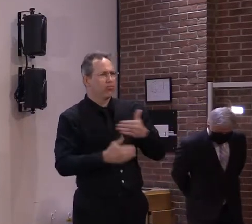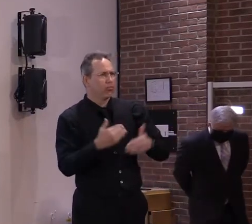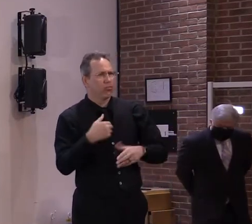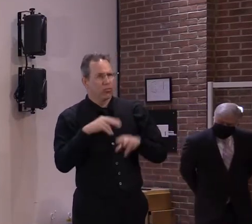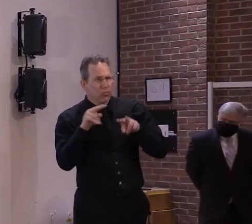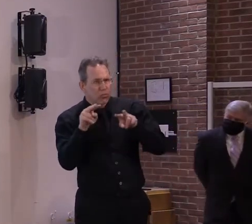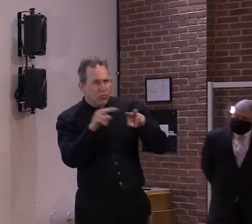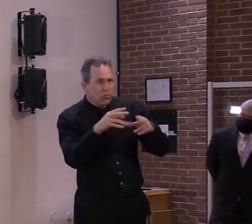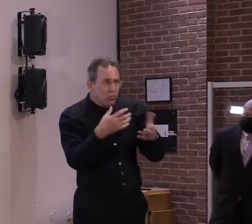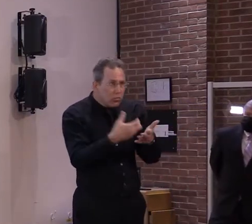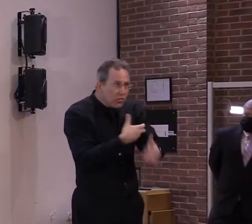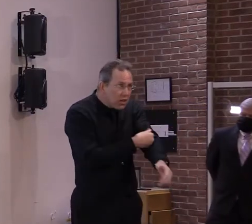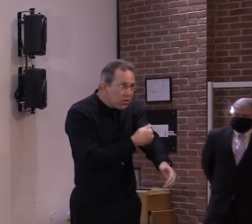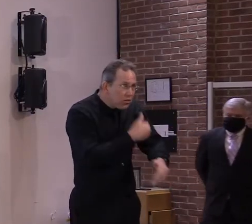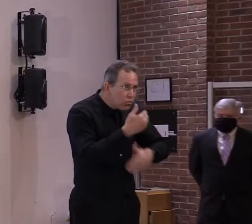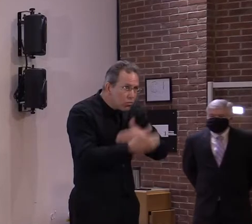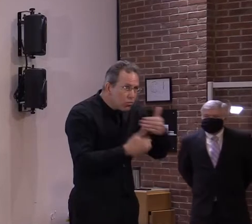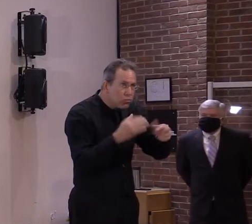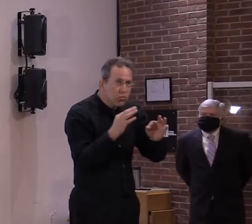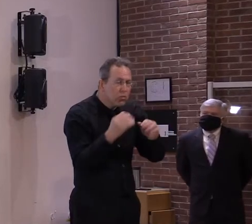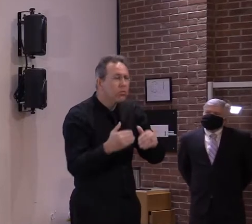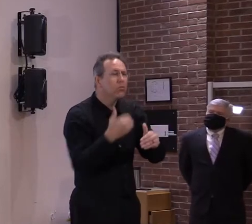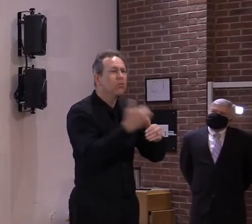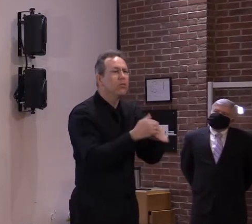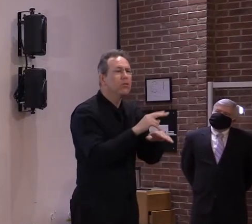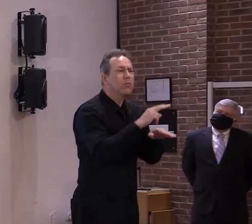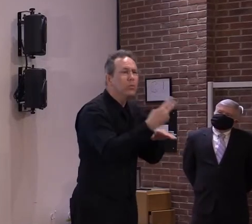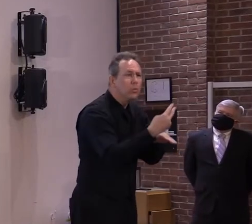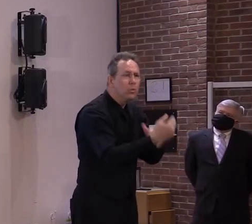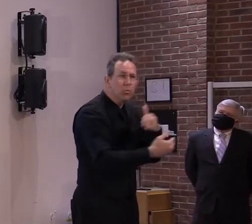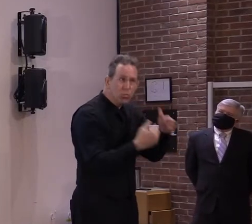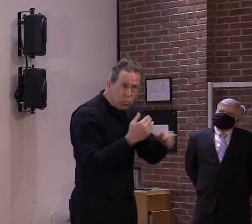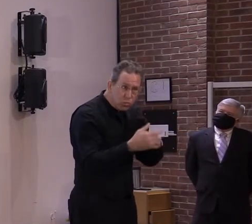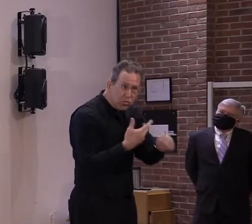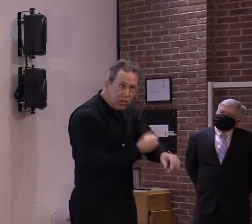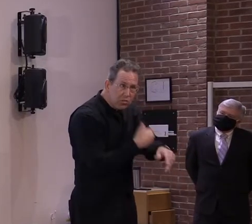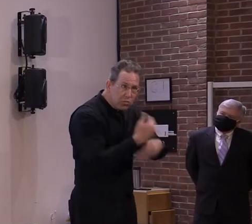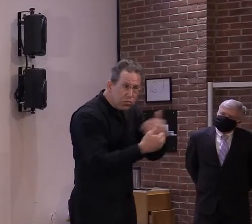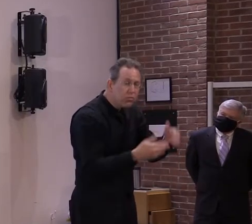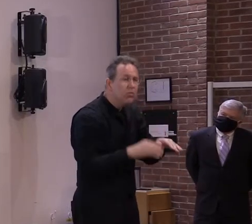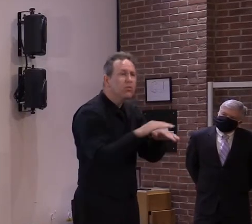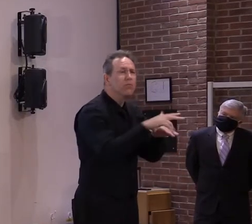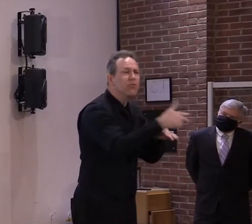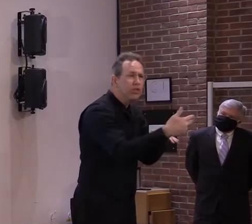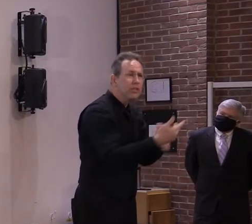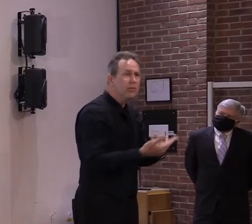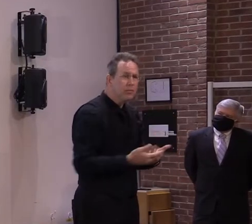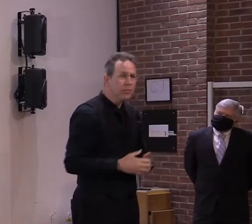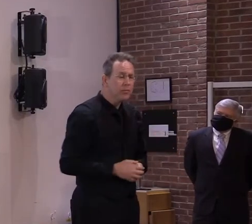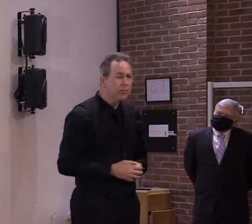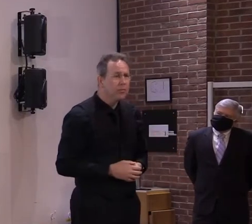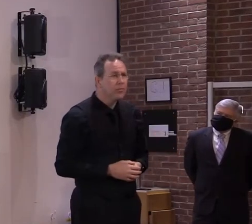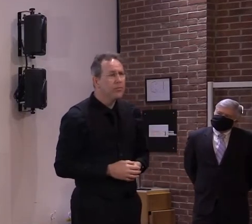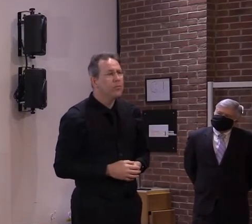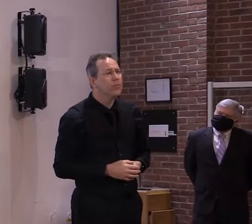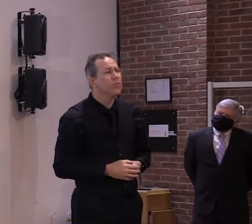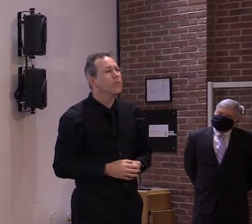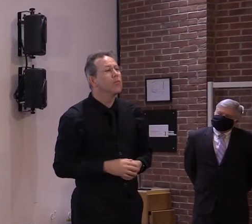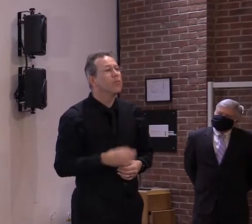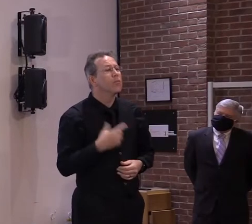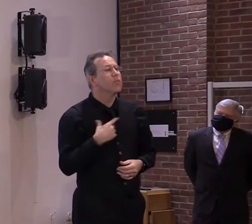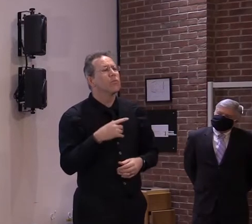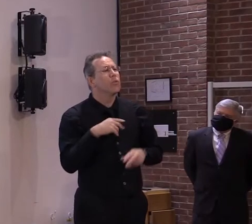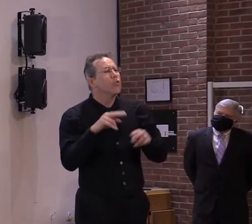changes. And again, when we've looked at some of the other experiences around the country, around the